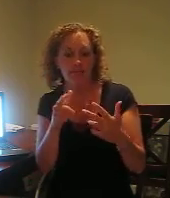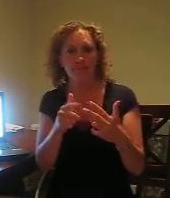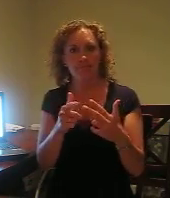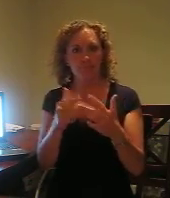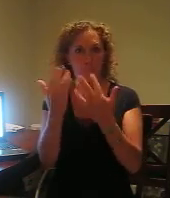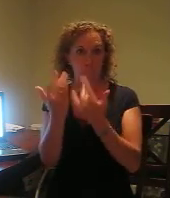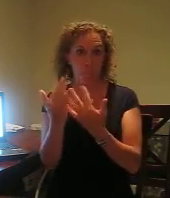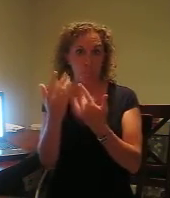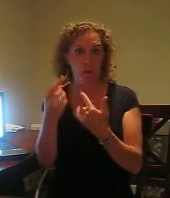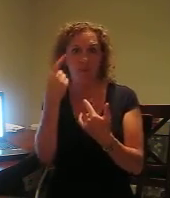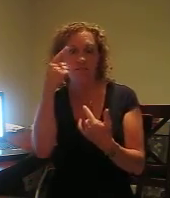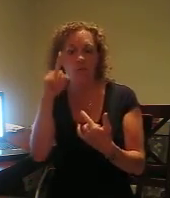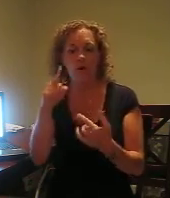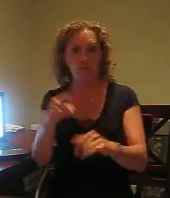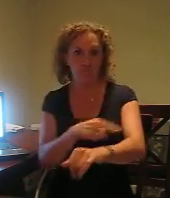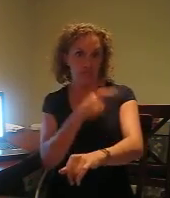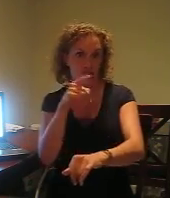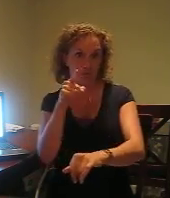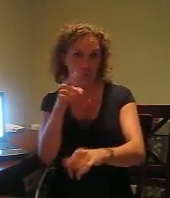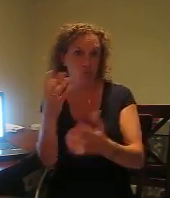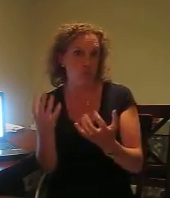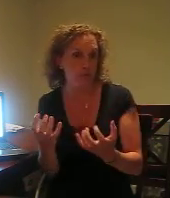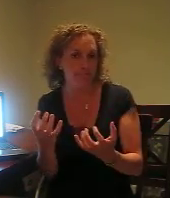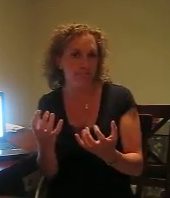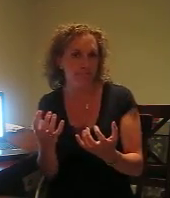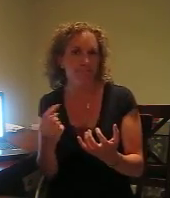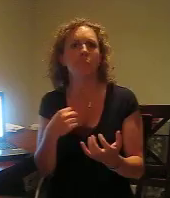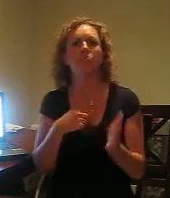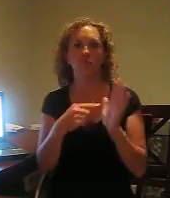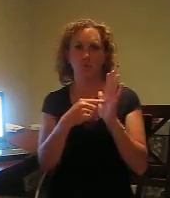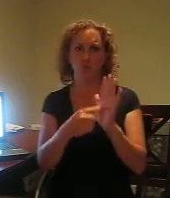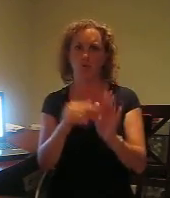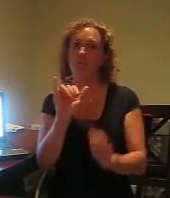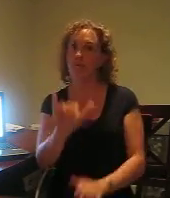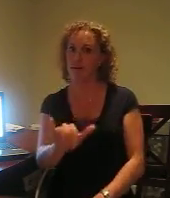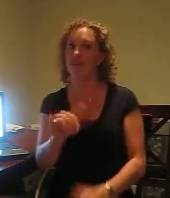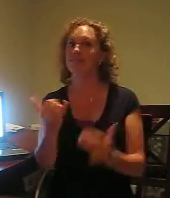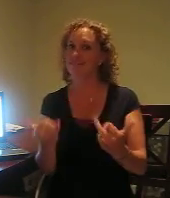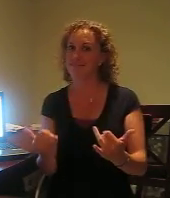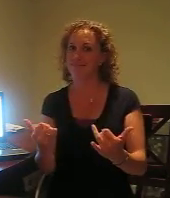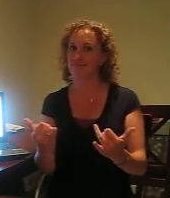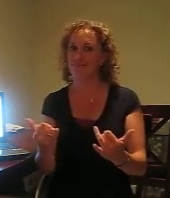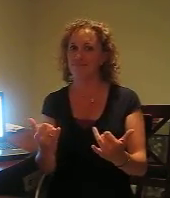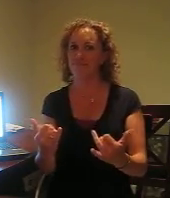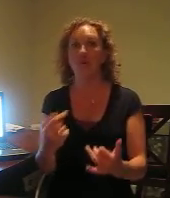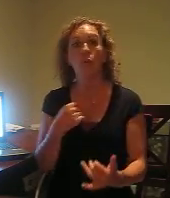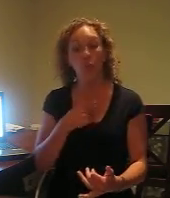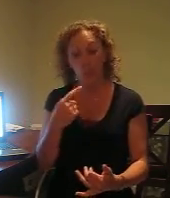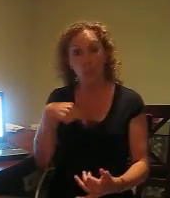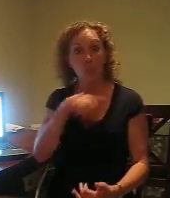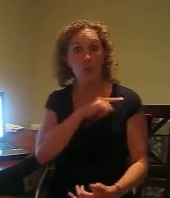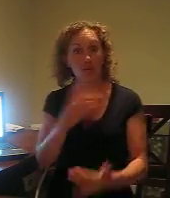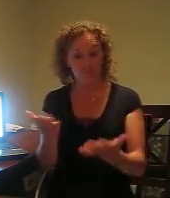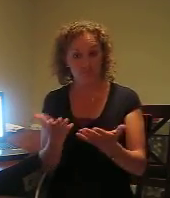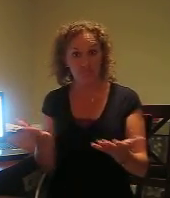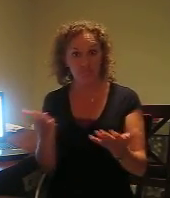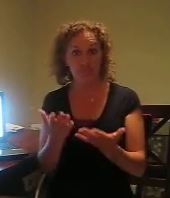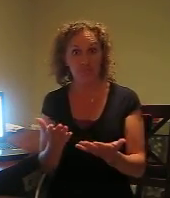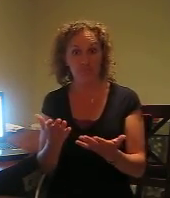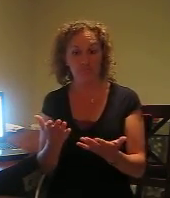you want it to burn? That's what I'm going to show you in this video right now. We're at the location where we are going to build our fire